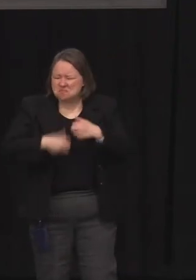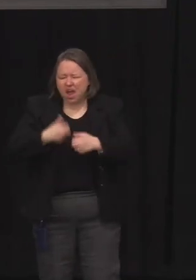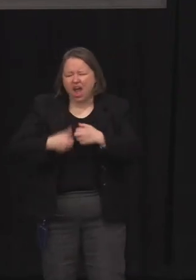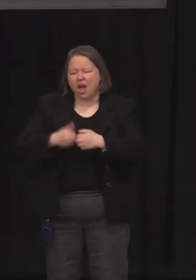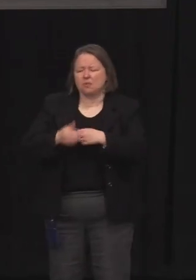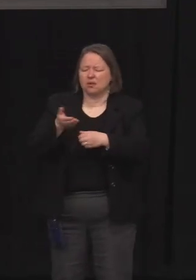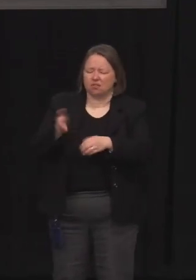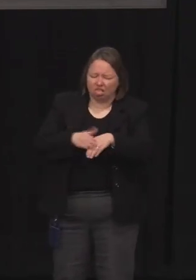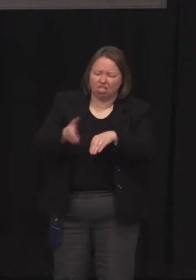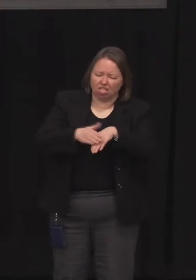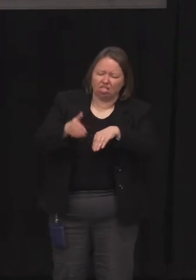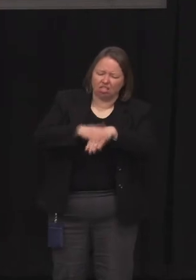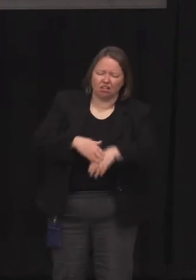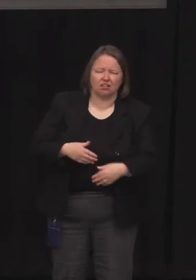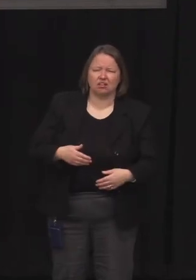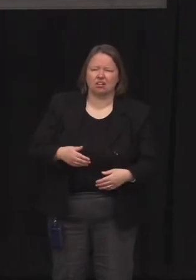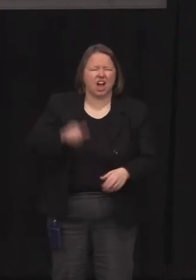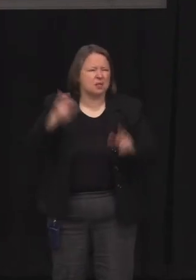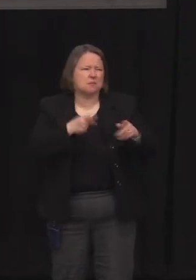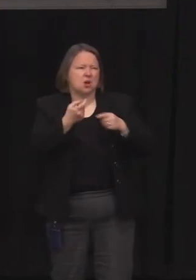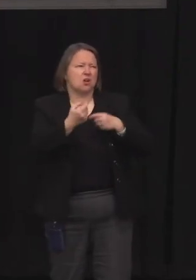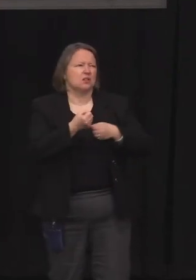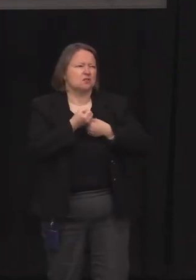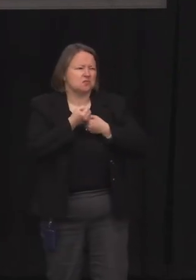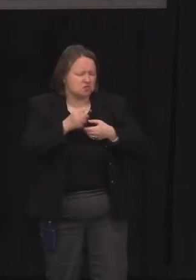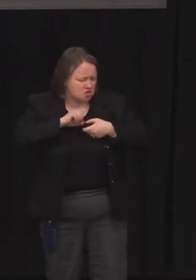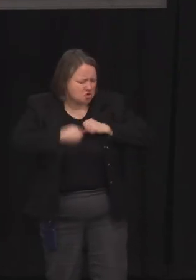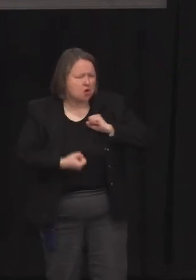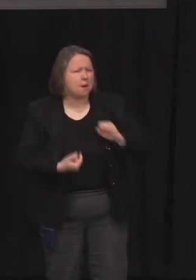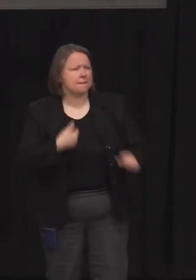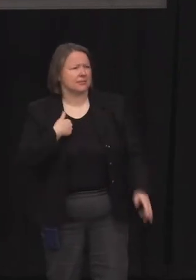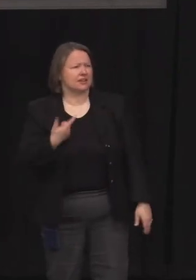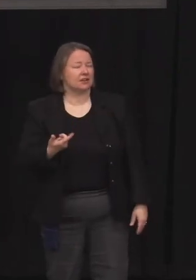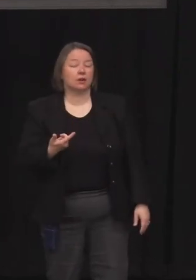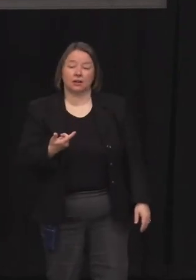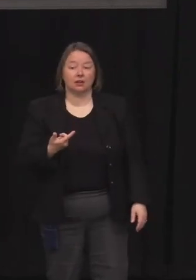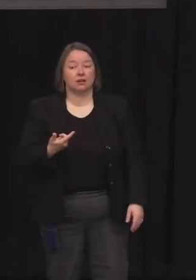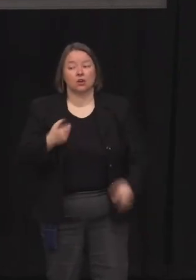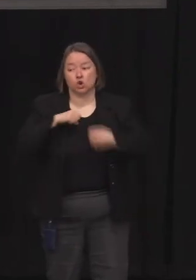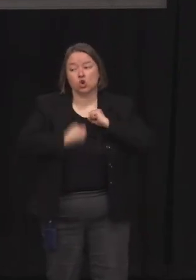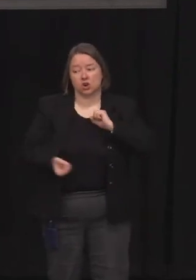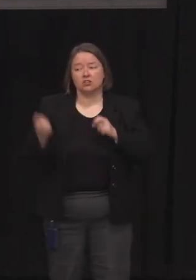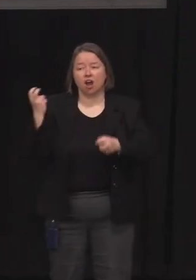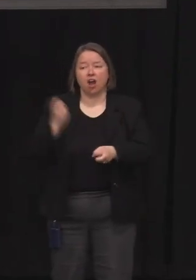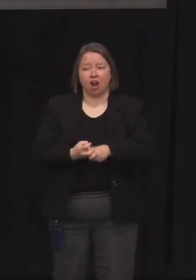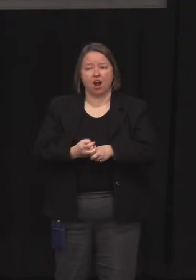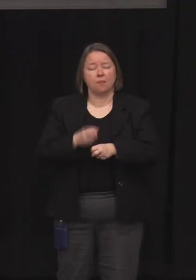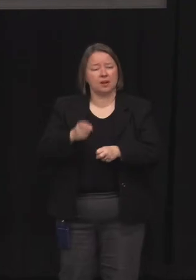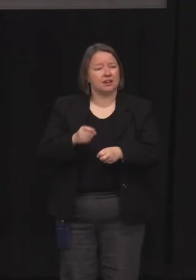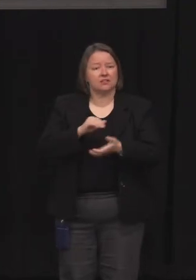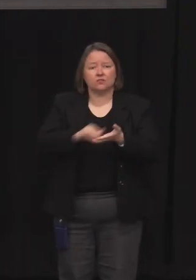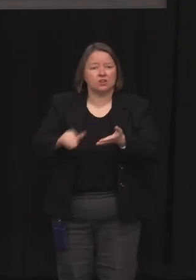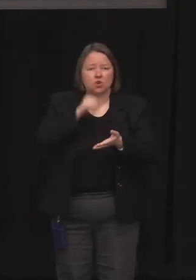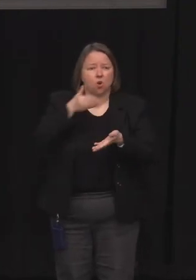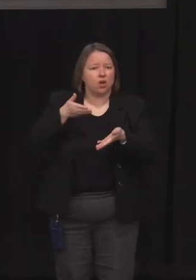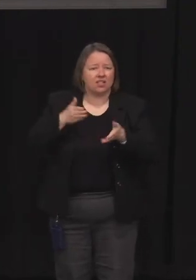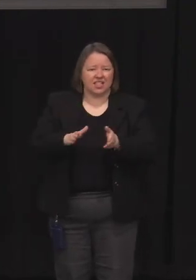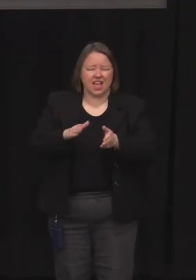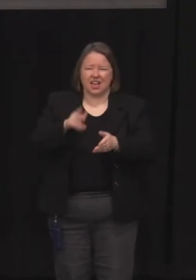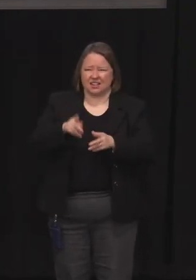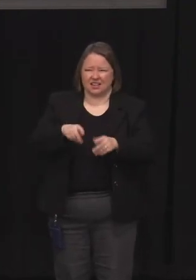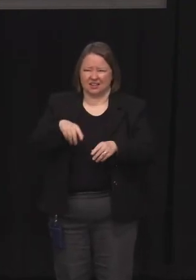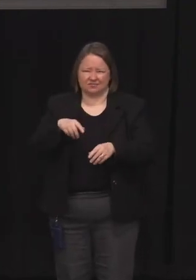problems. I'm too hurt by others. Well, hurt is hard, but we must forgive. Don't let resentment ruin you.